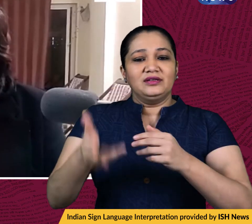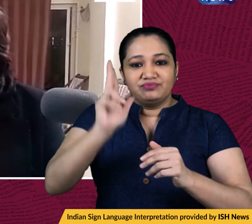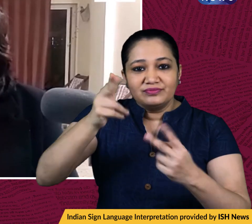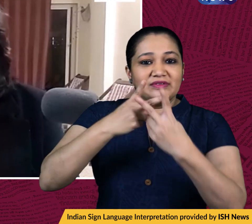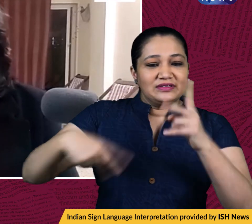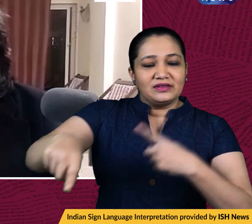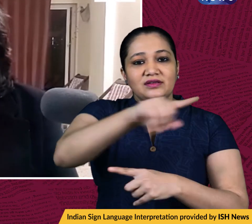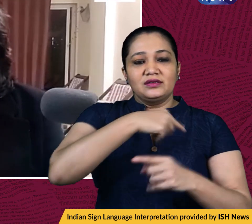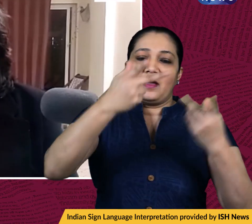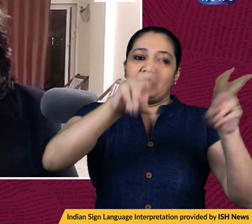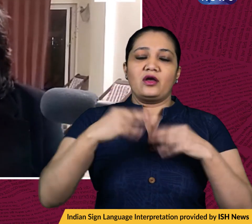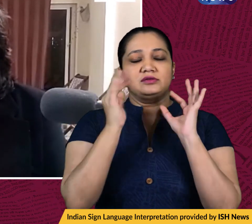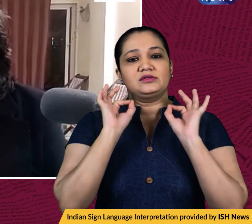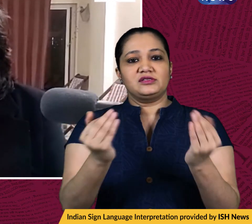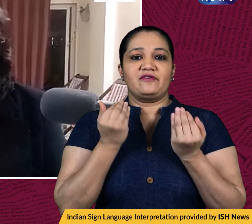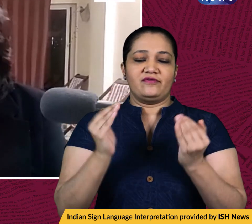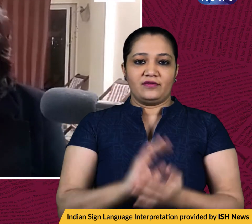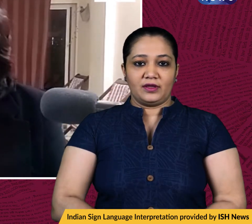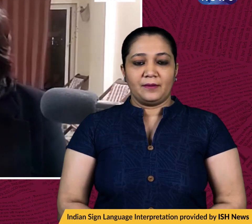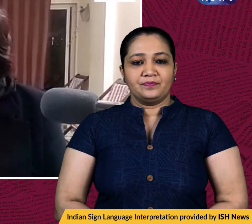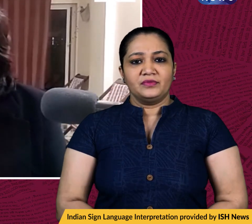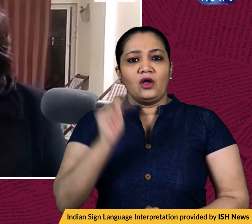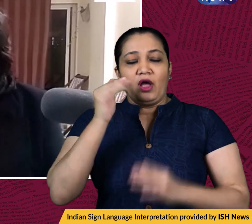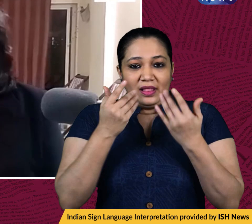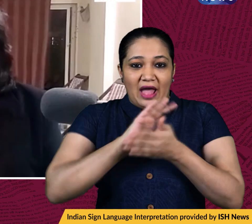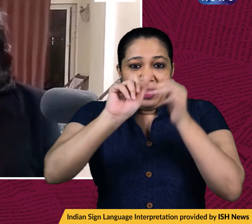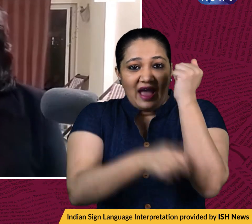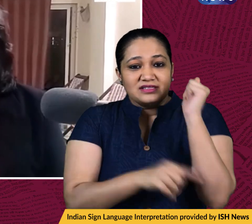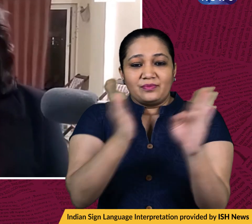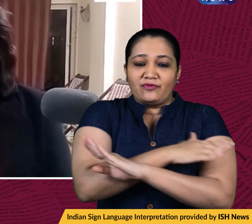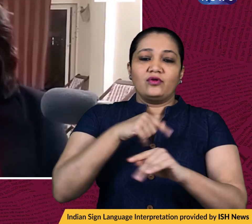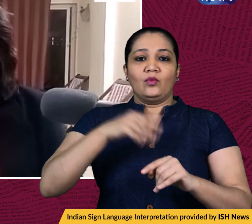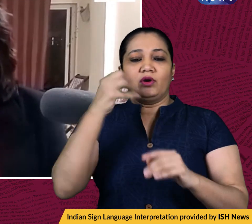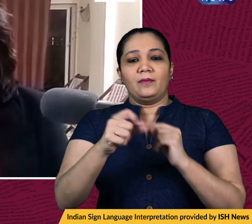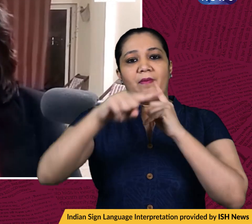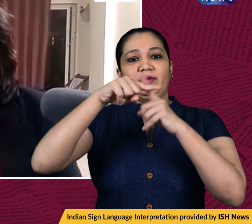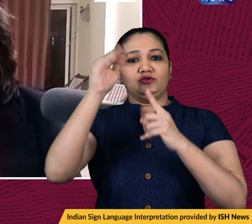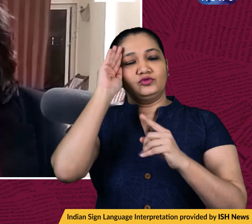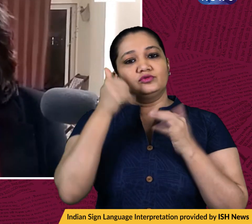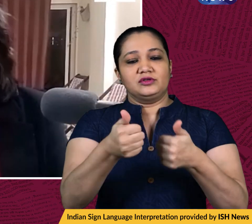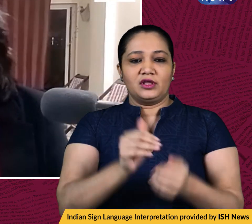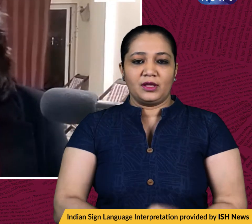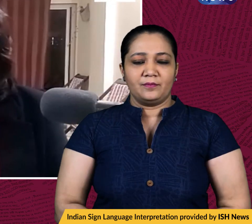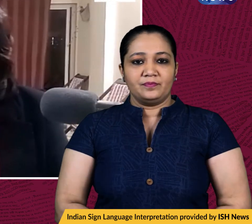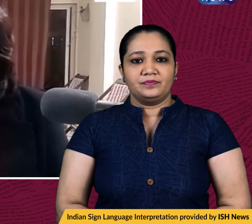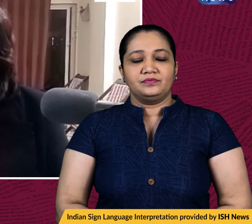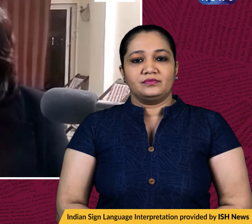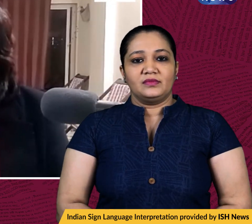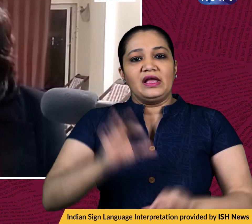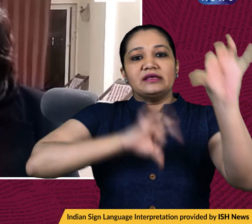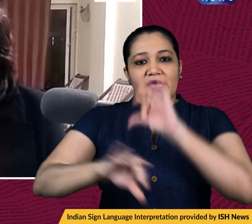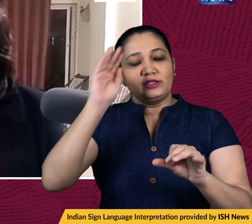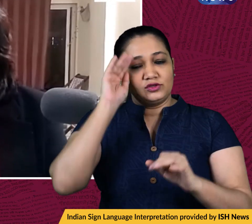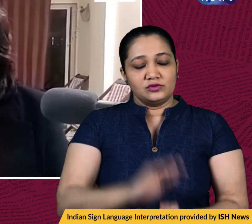involved in the operation returned safely. And before we wrap things up here on this bulletin, one piece of good news, it's